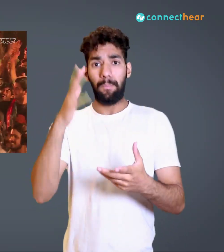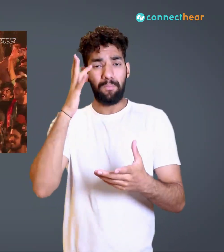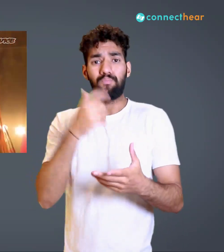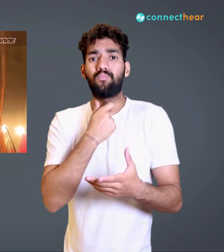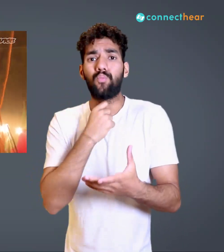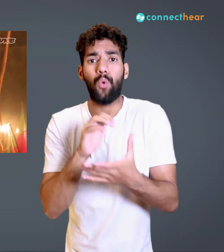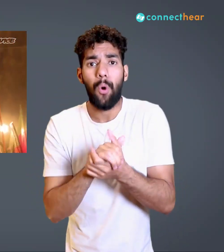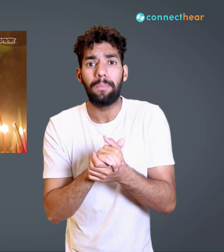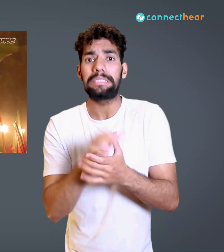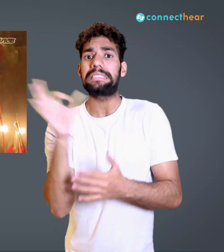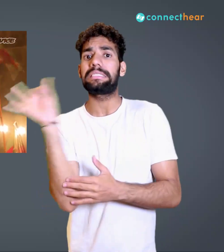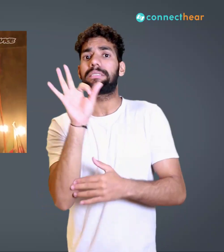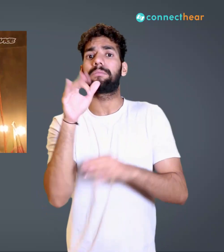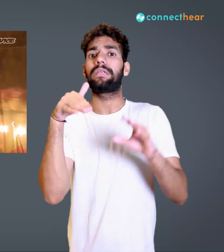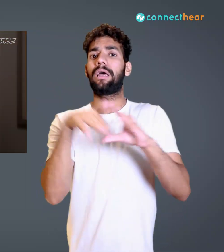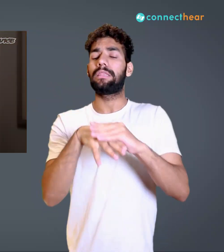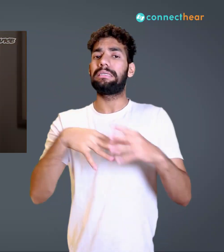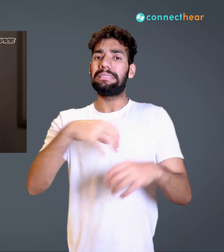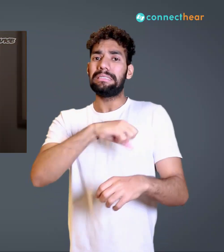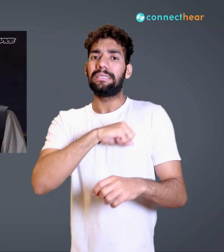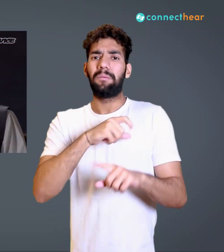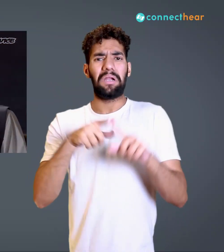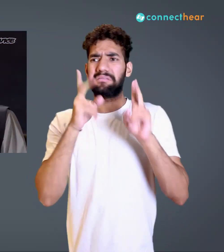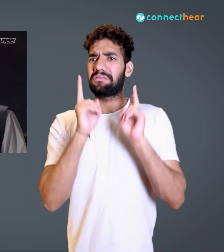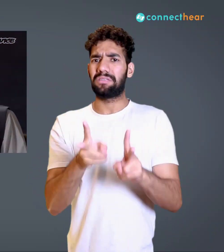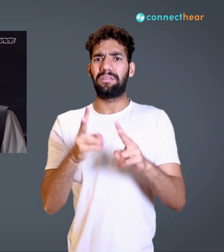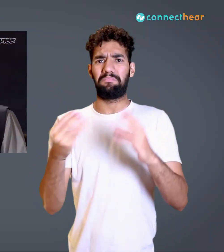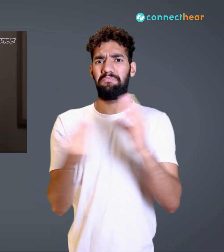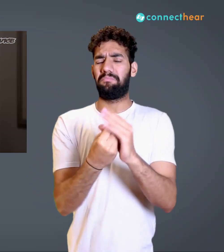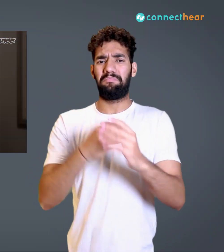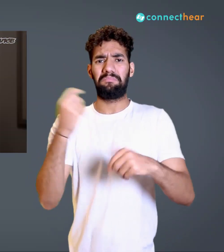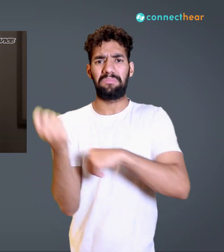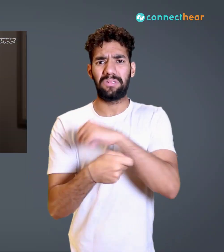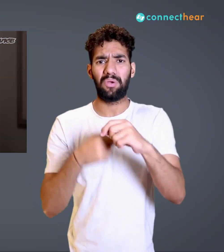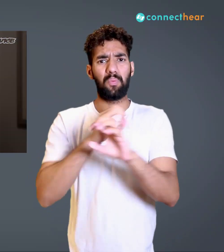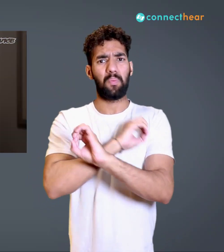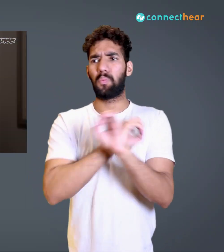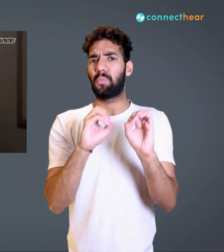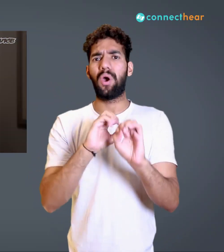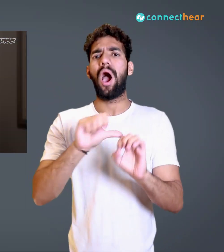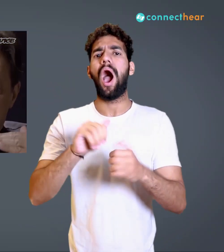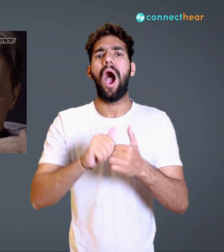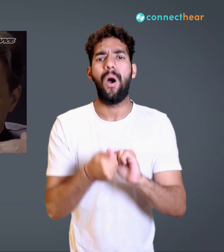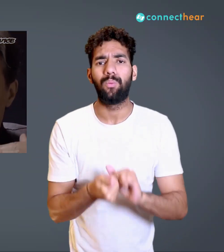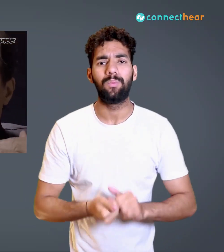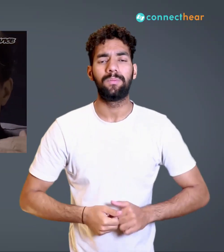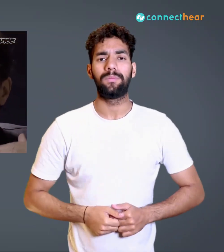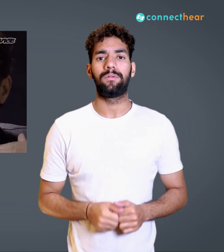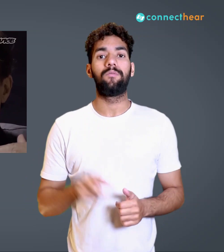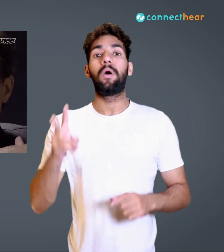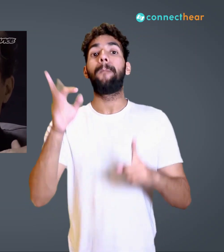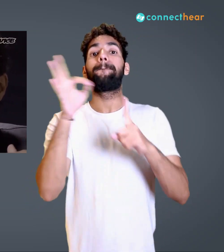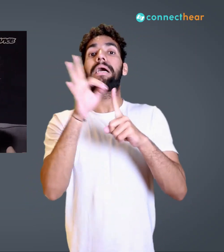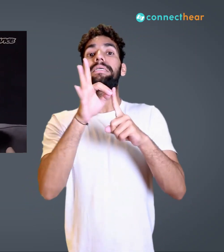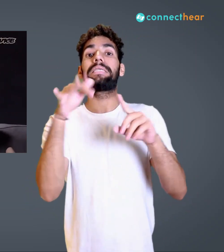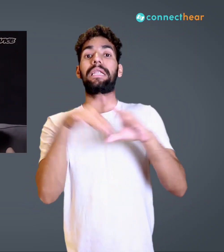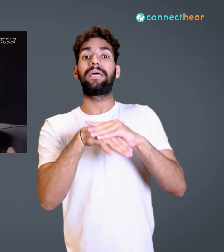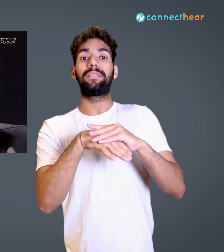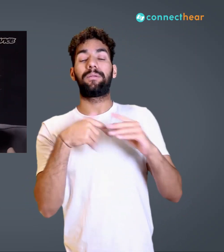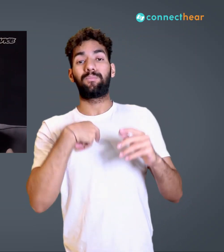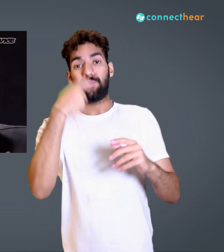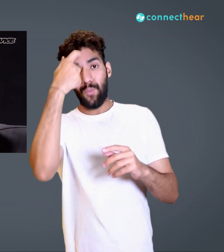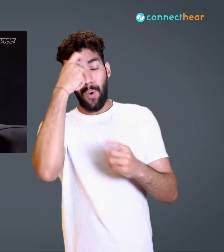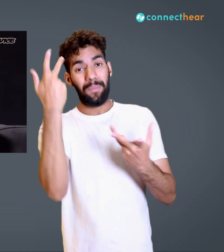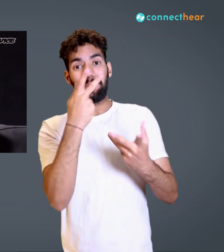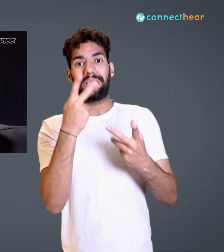eradicate corruption within 6 months. You haven't done that. Corruption perception index worsened during your rule. The problem in Pakistan is that we have what